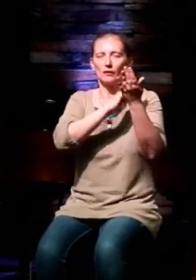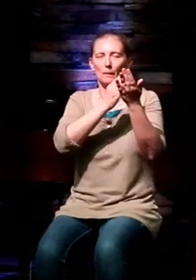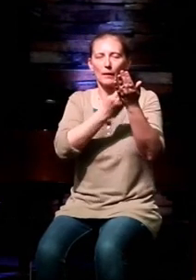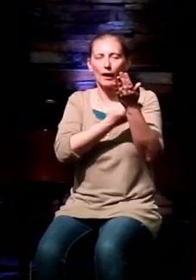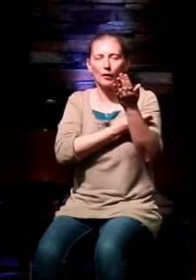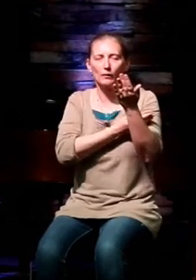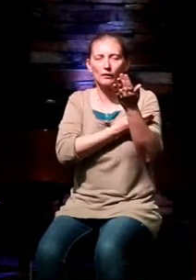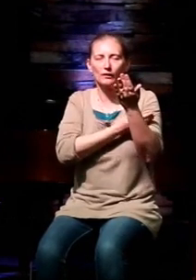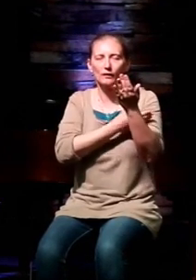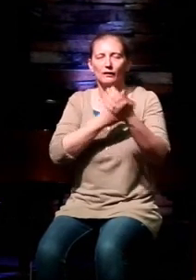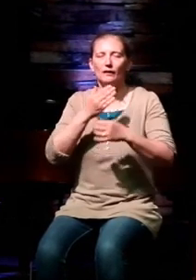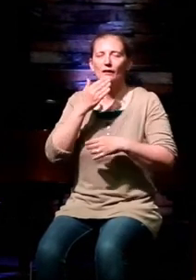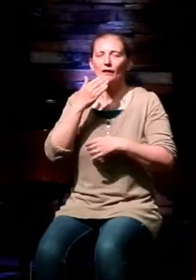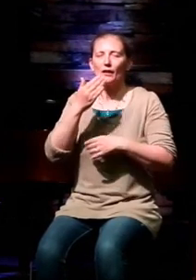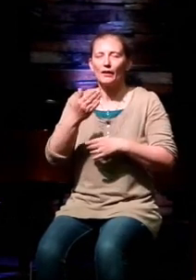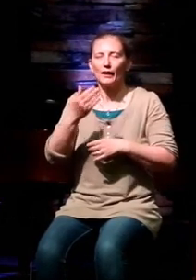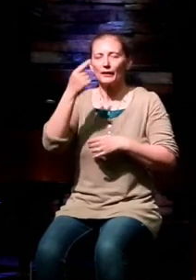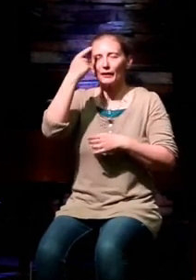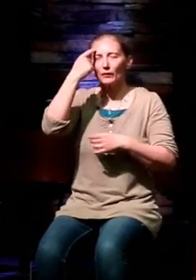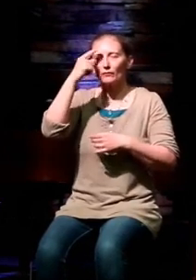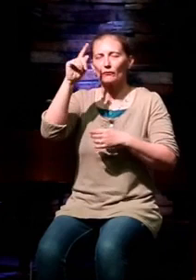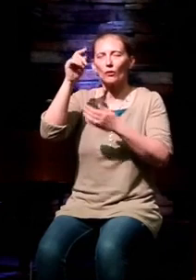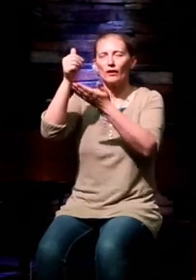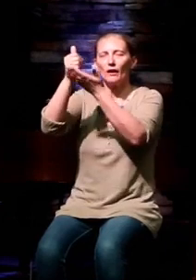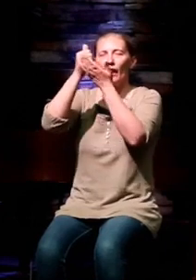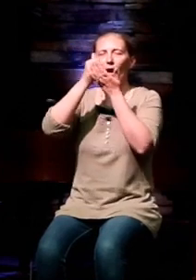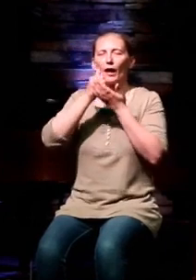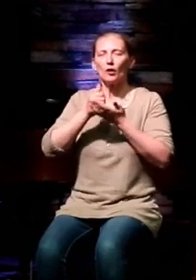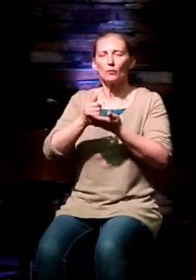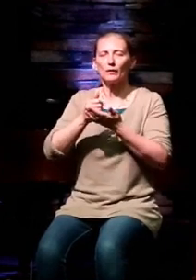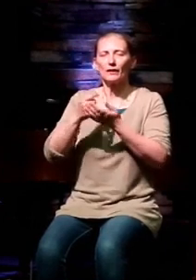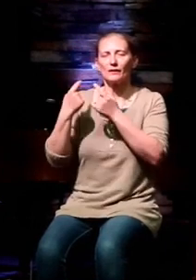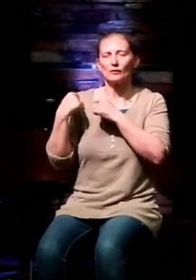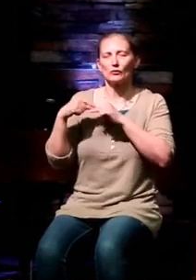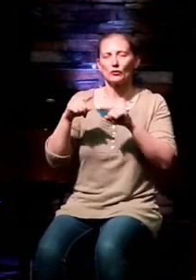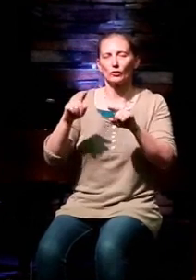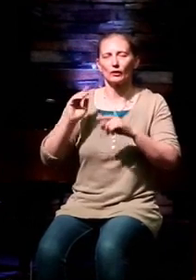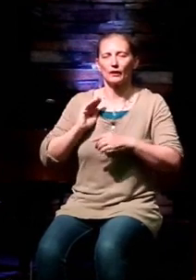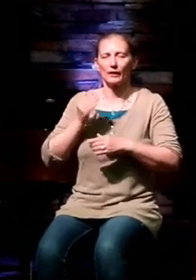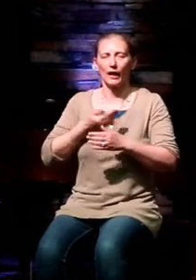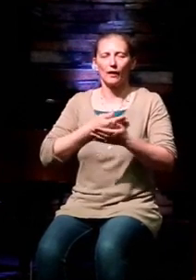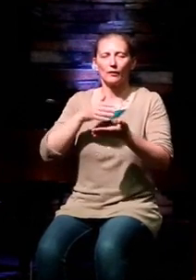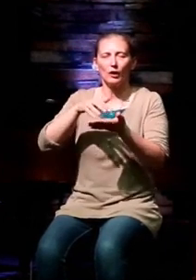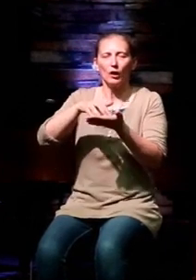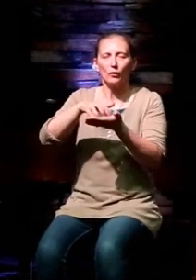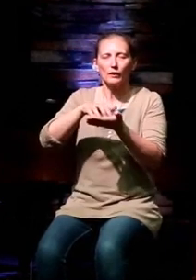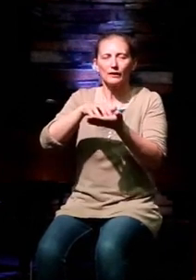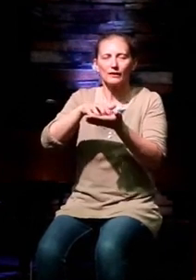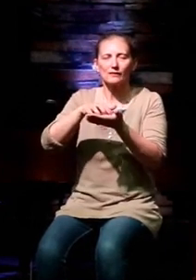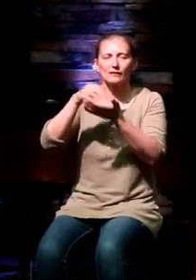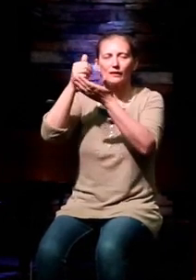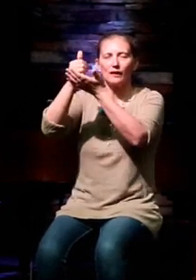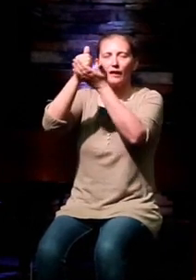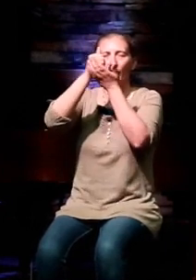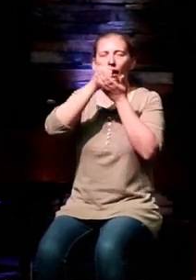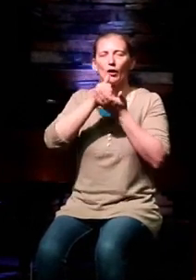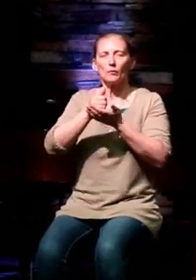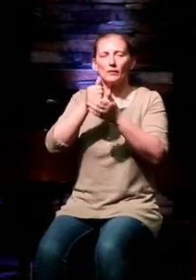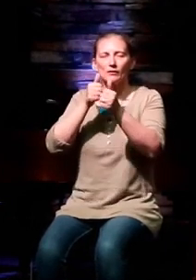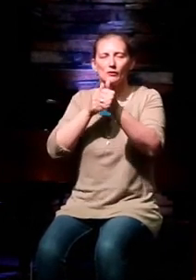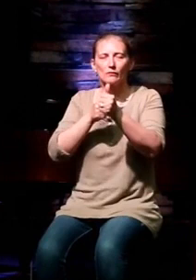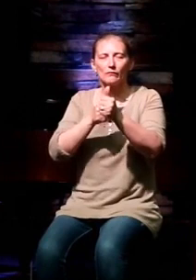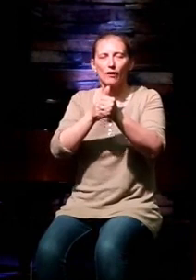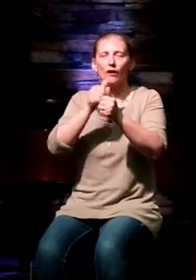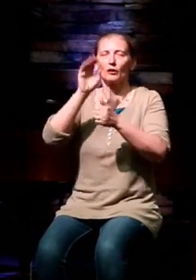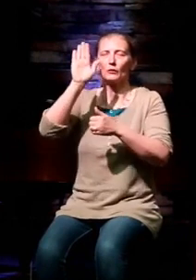word tells us that your strength is made perfect. God, help us to depend upon you and help us to follow and listen to the promptings of